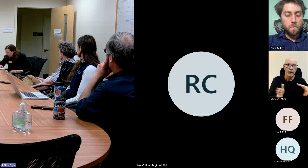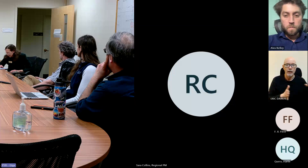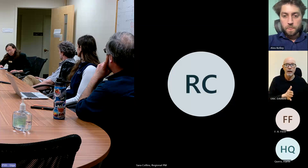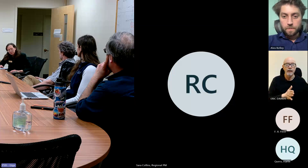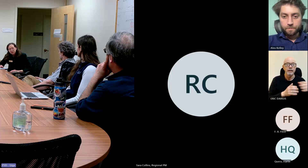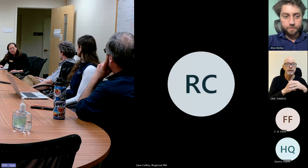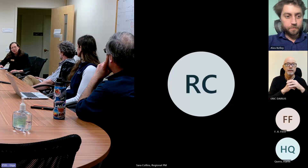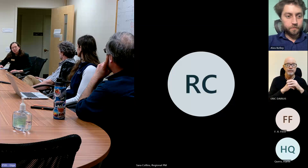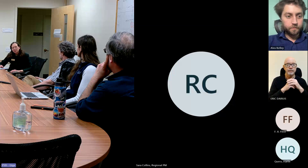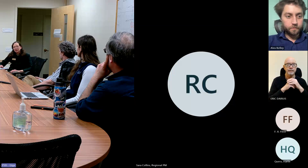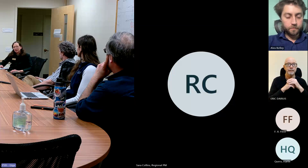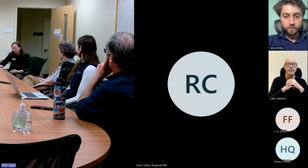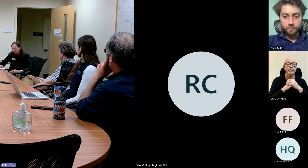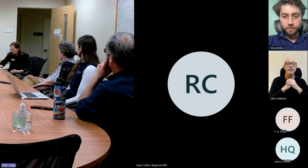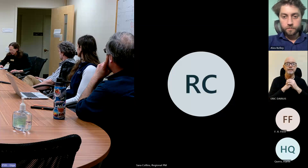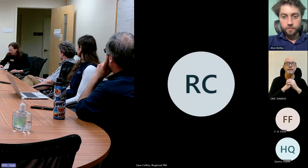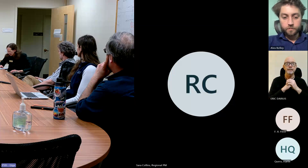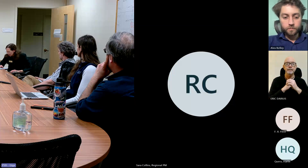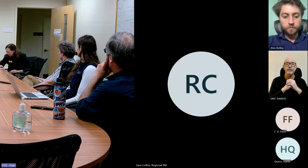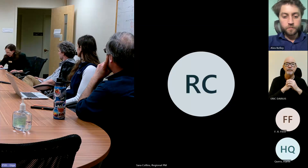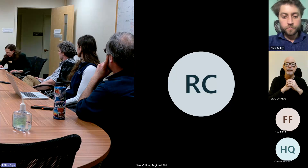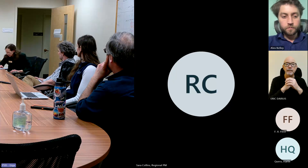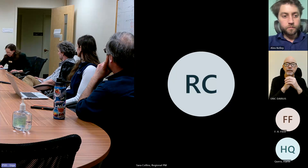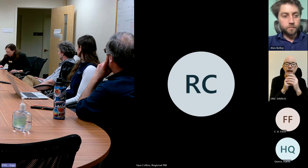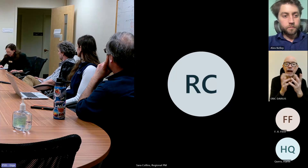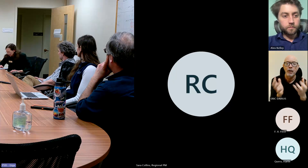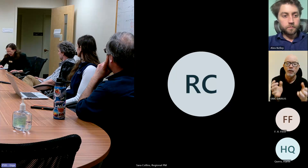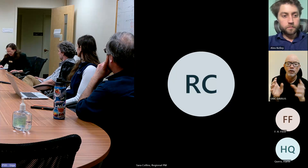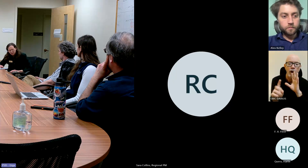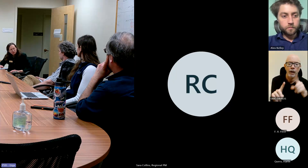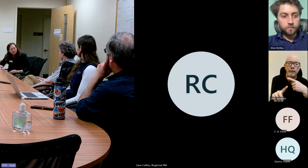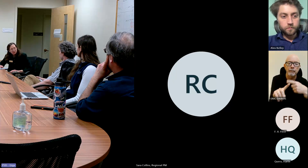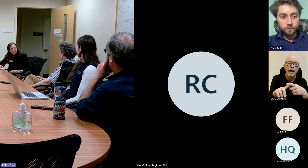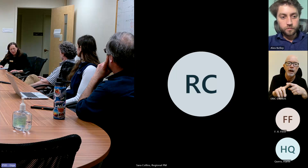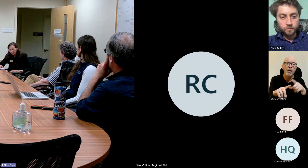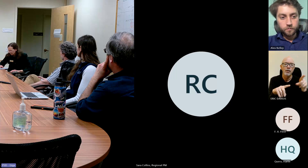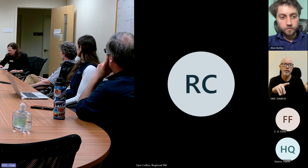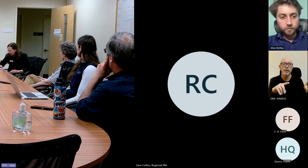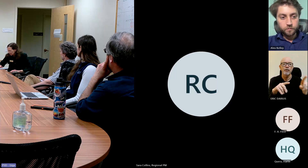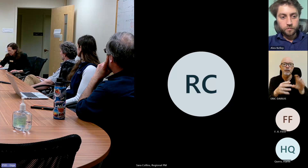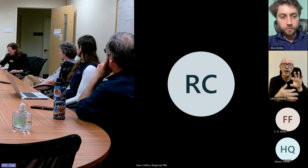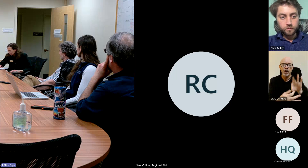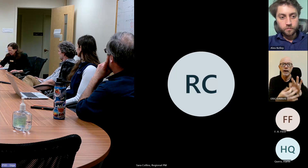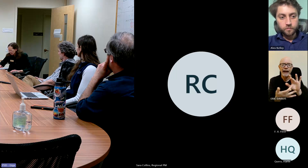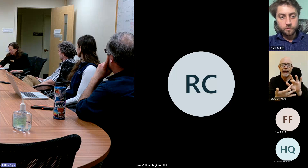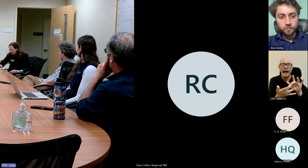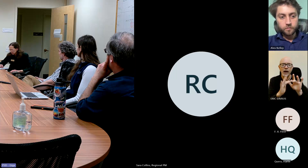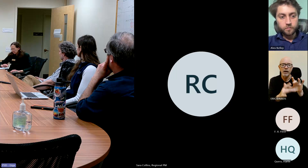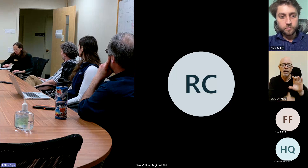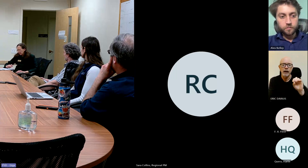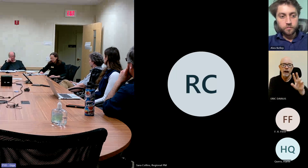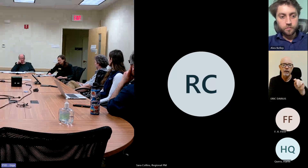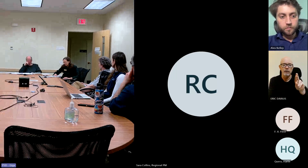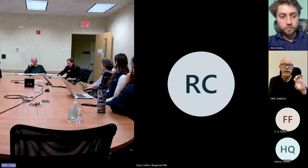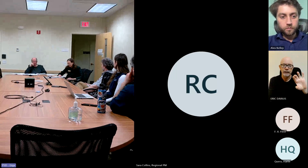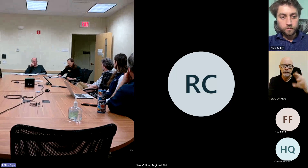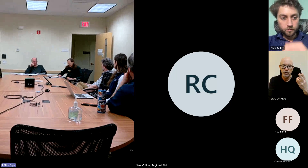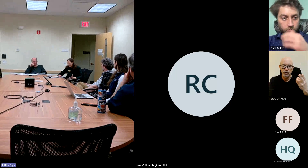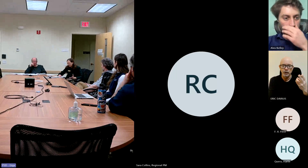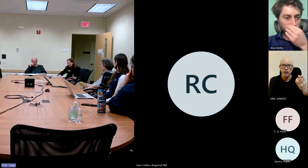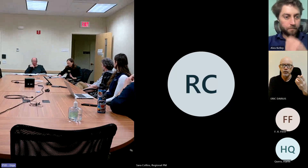I would echo, first of all, Lauren Glandavidian's comment about needing more effective outreach. We've grown accustomed to having remote participation,